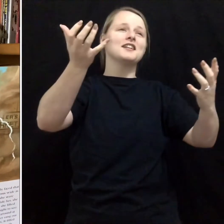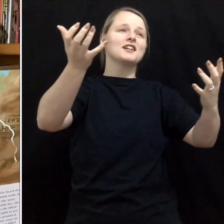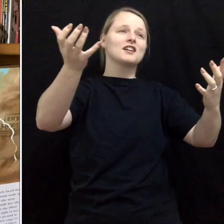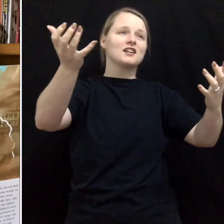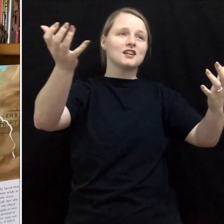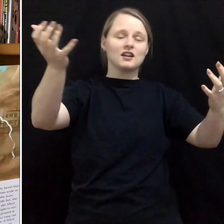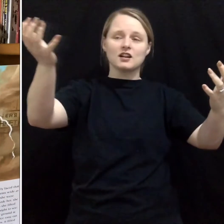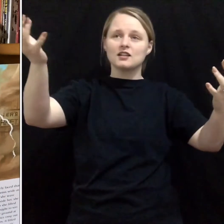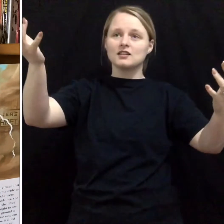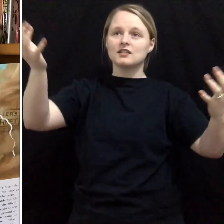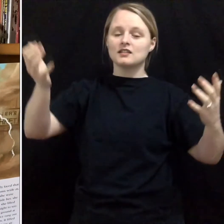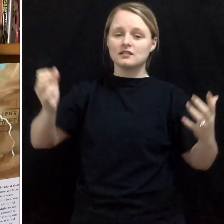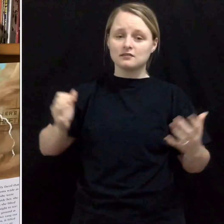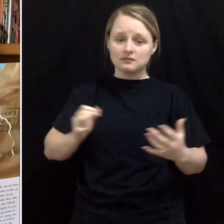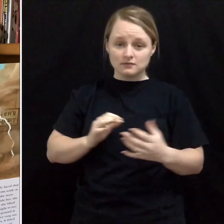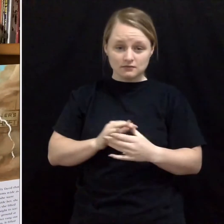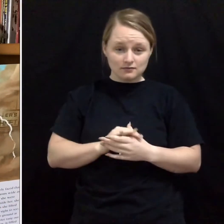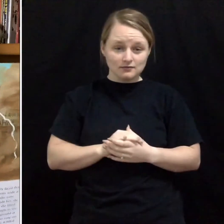ha,